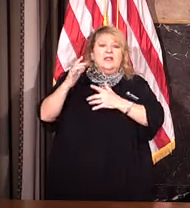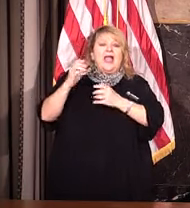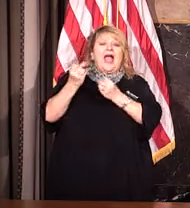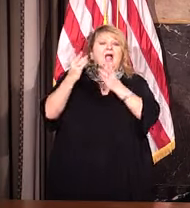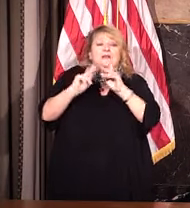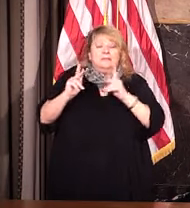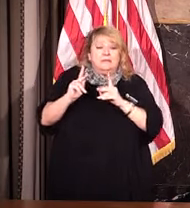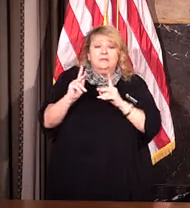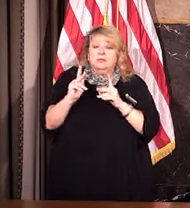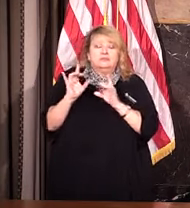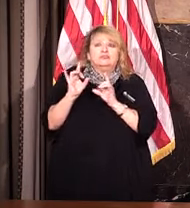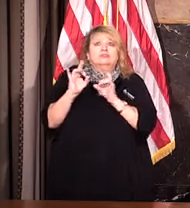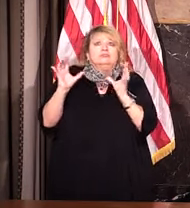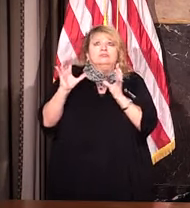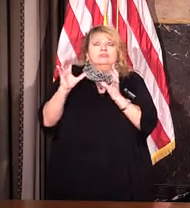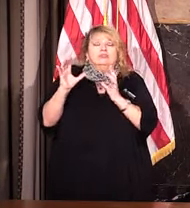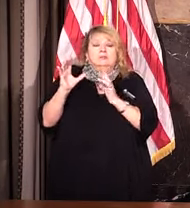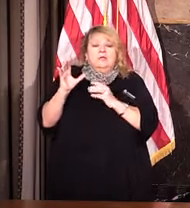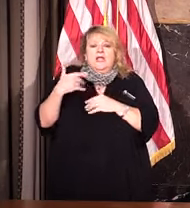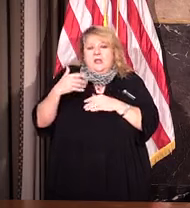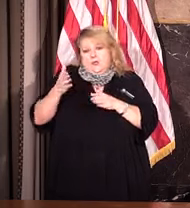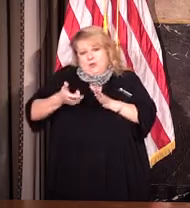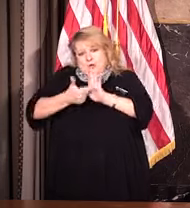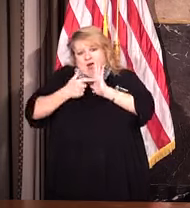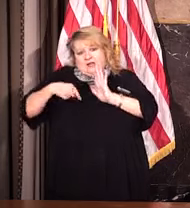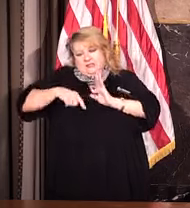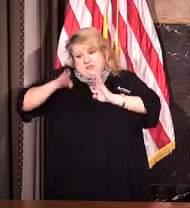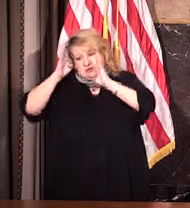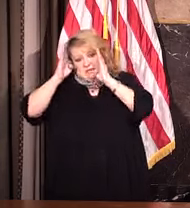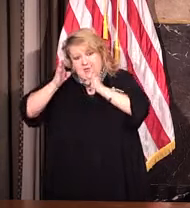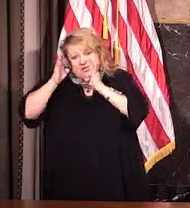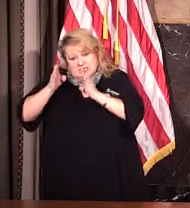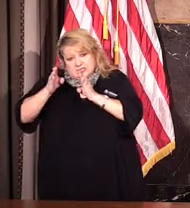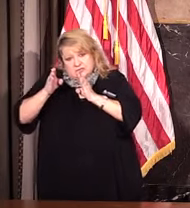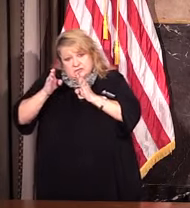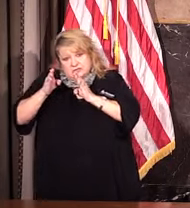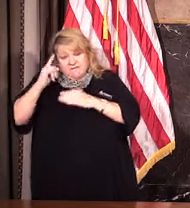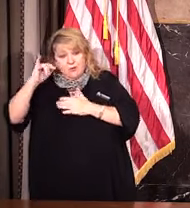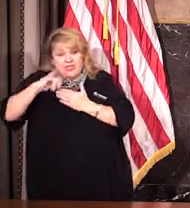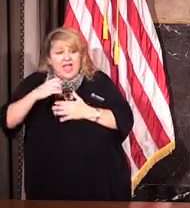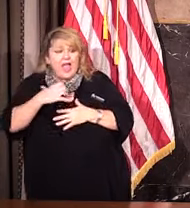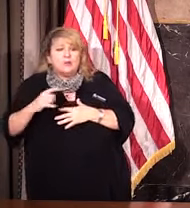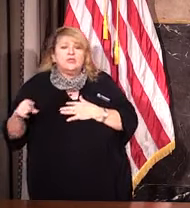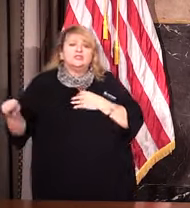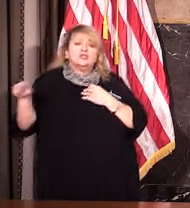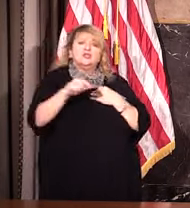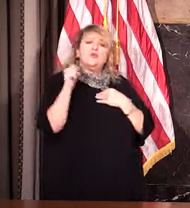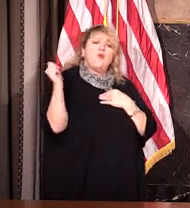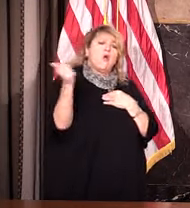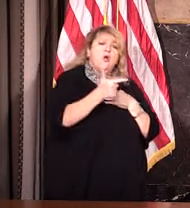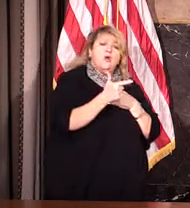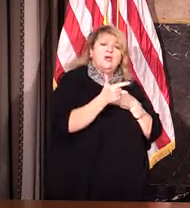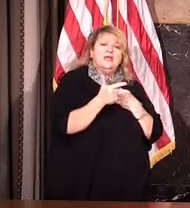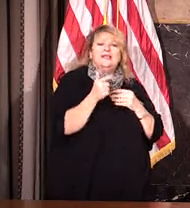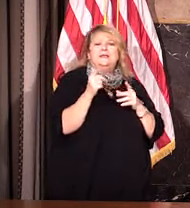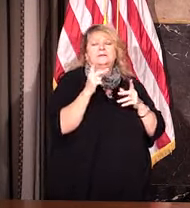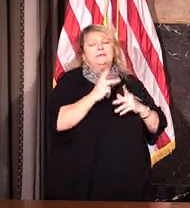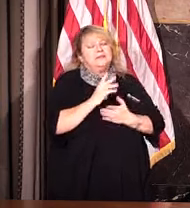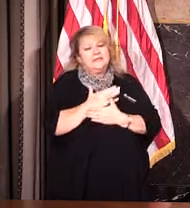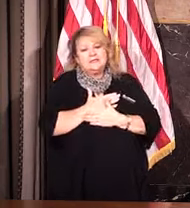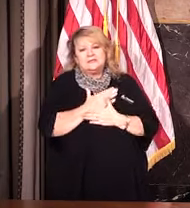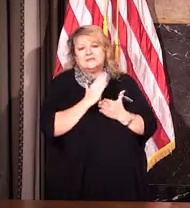attention. So to be very circular on that answer, I wish everyone at this point would be past the idea that this is not real,